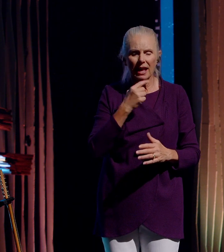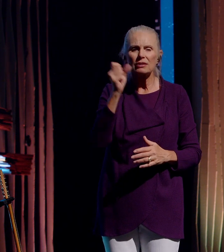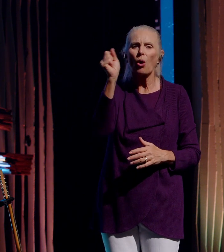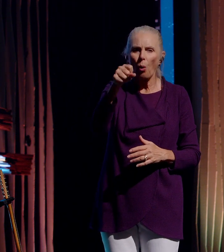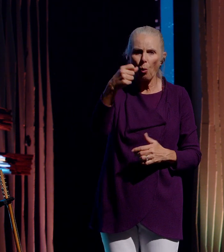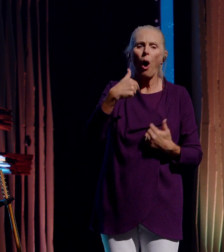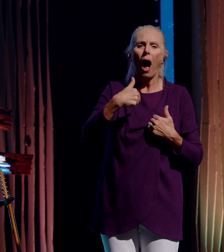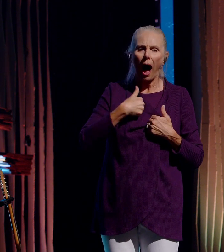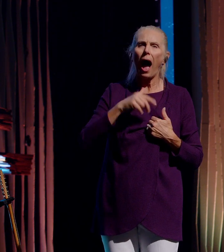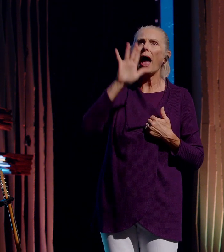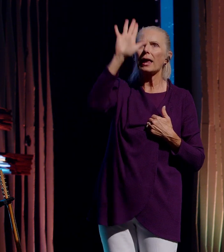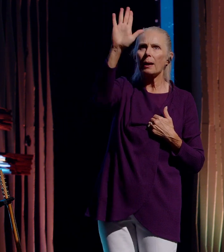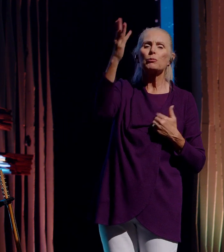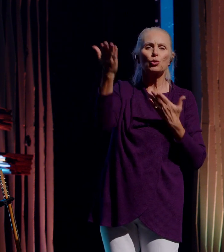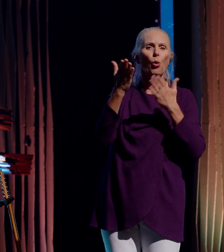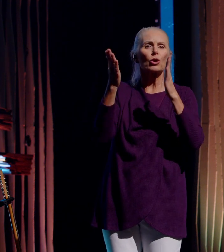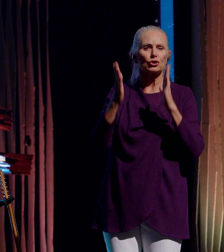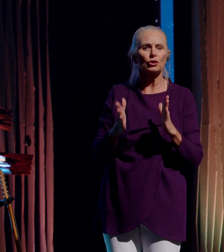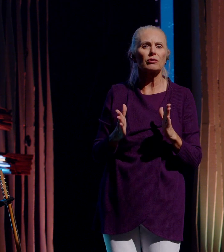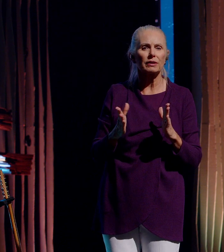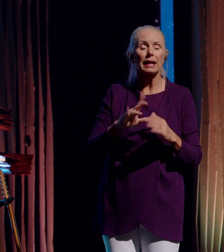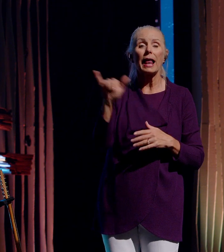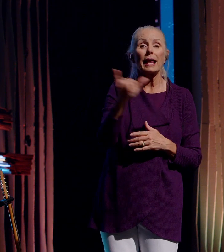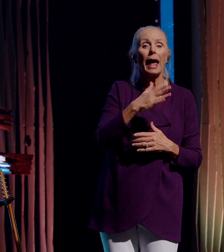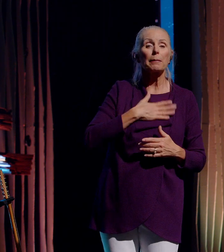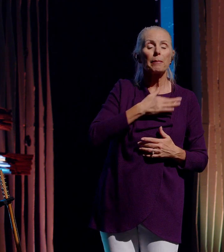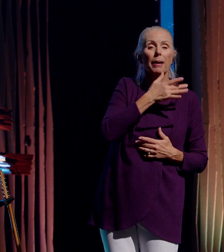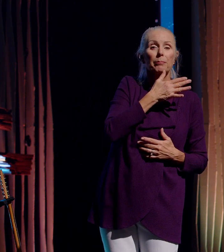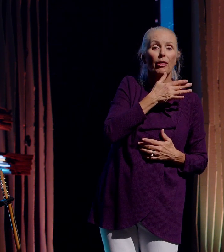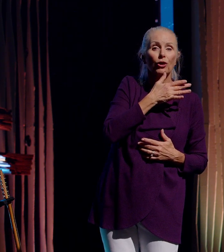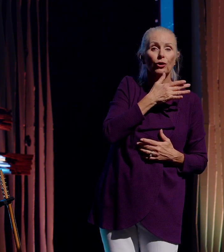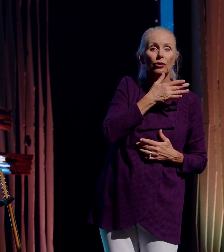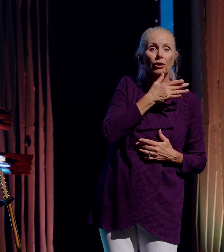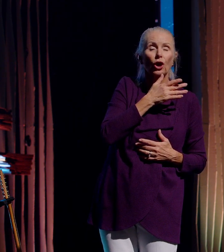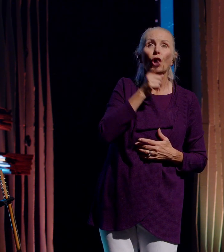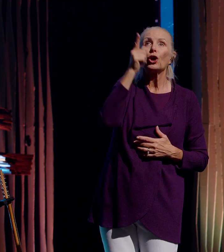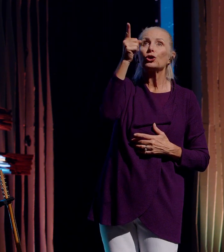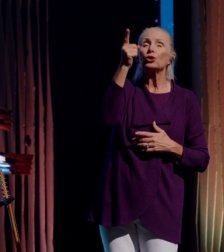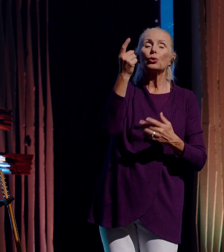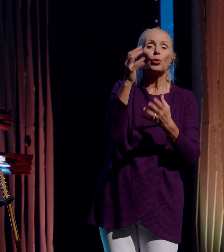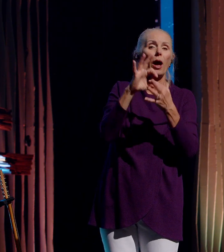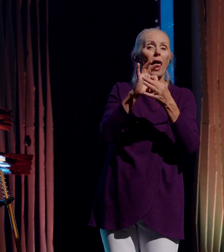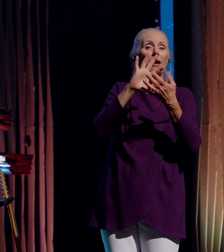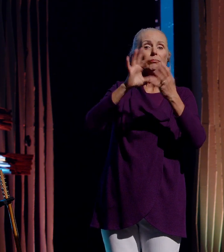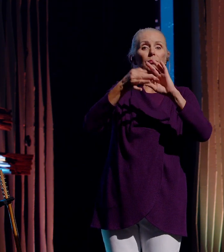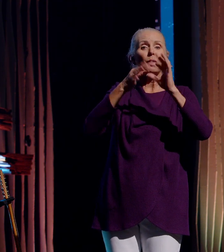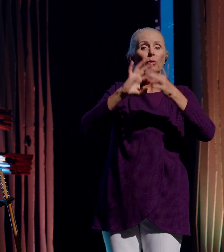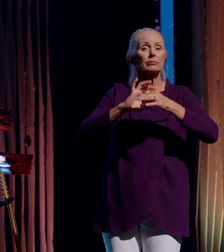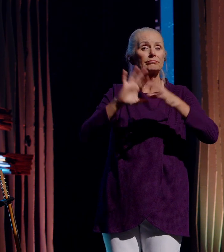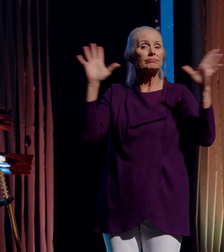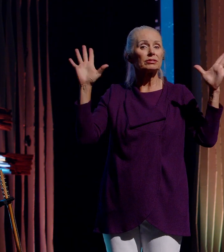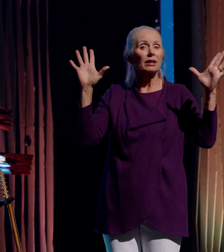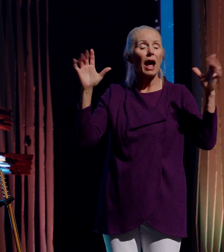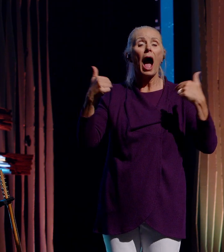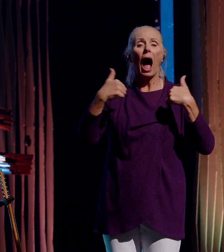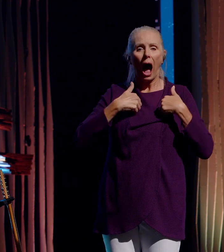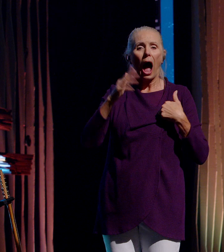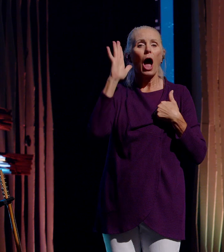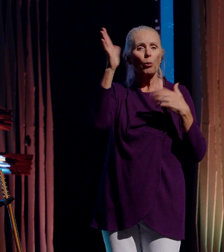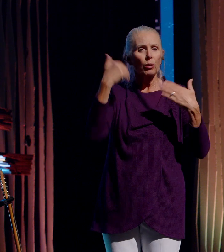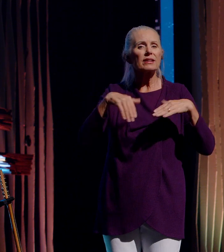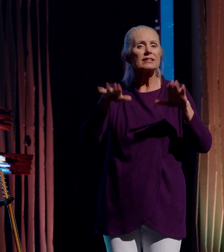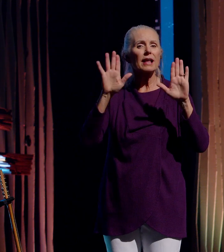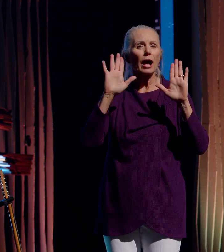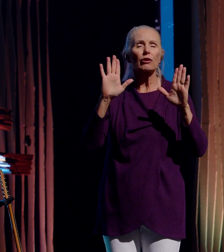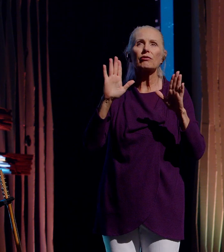Lord. I serve you just as my mother did. You have freed me from my chains. I will sacrifice a